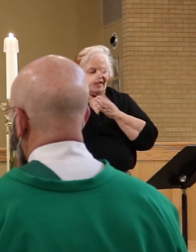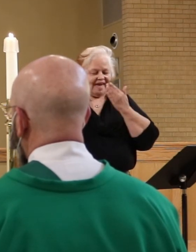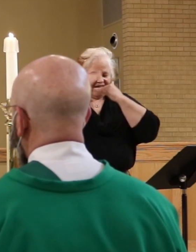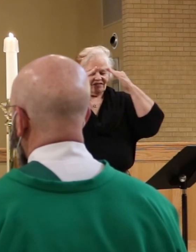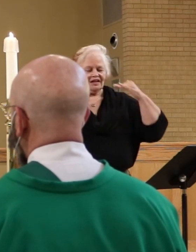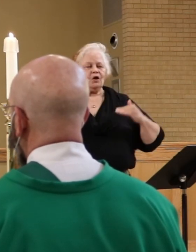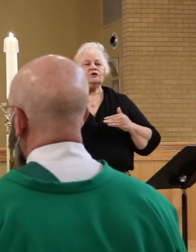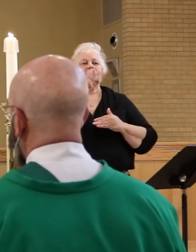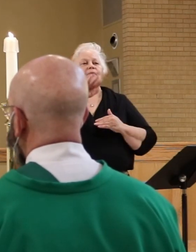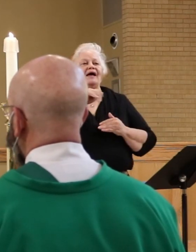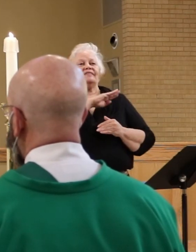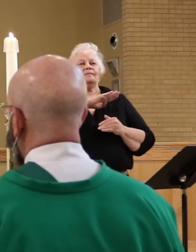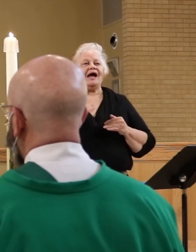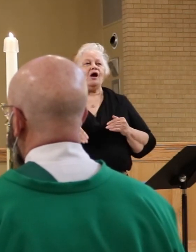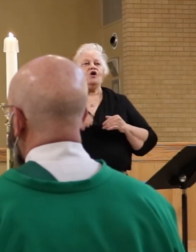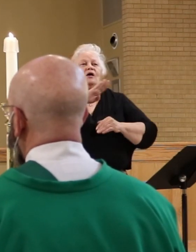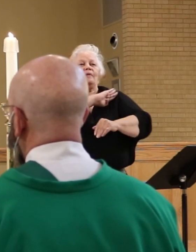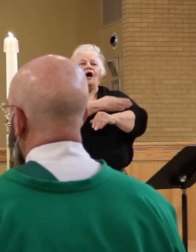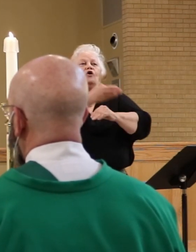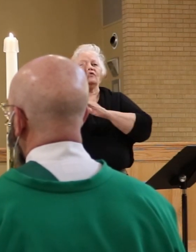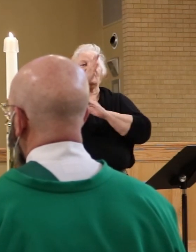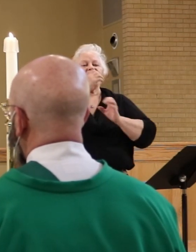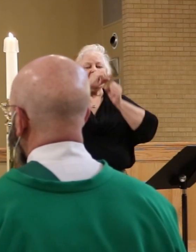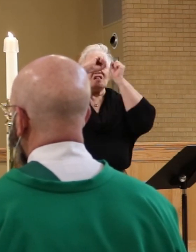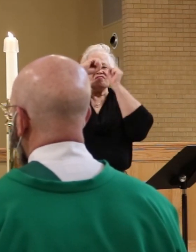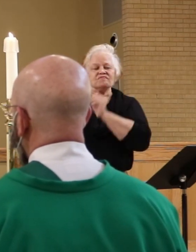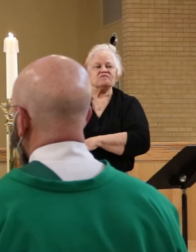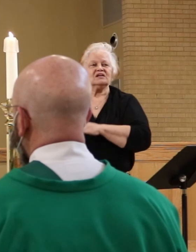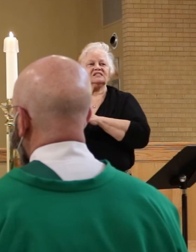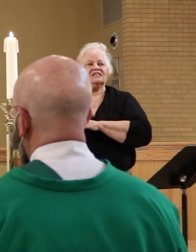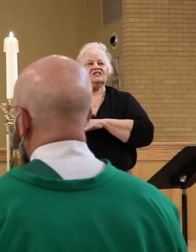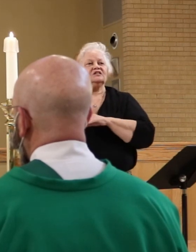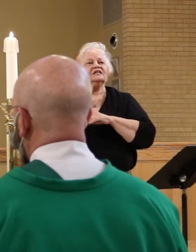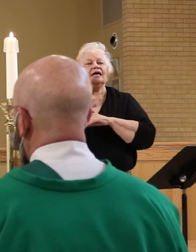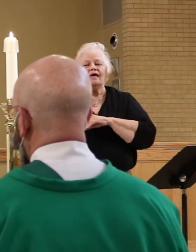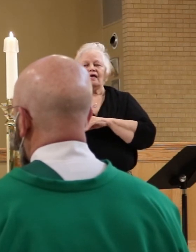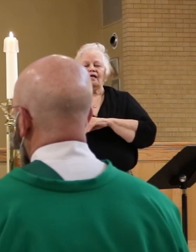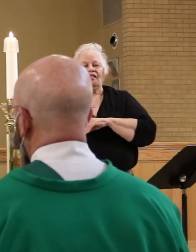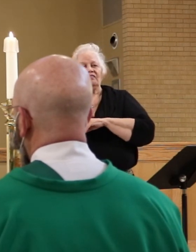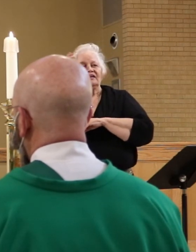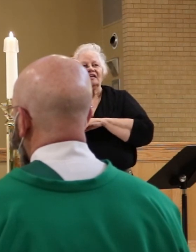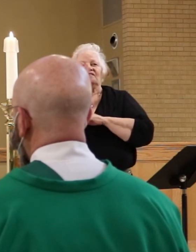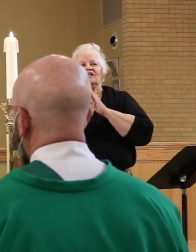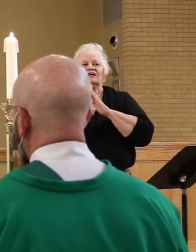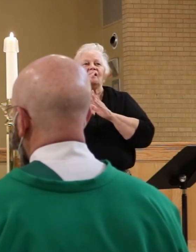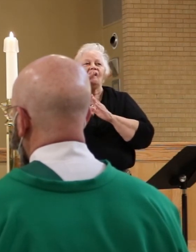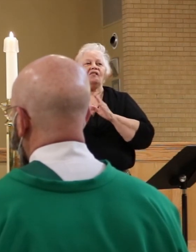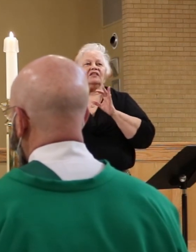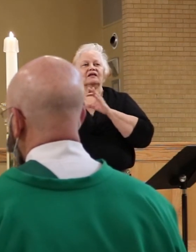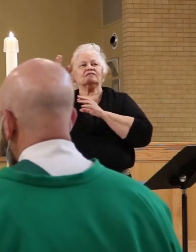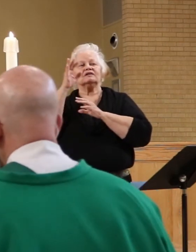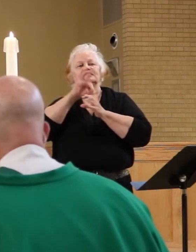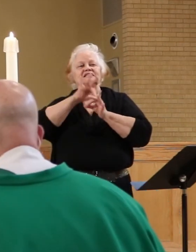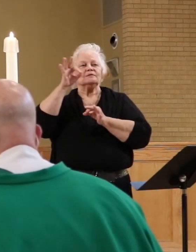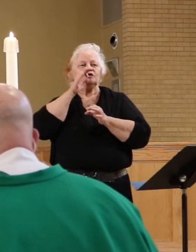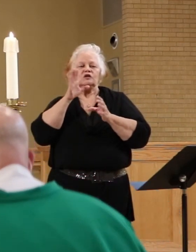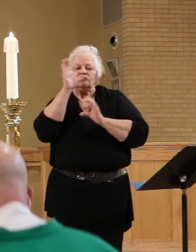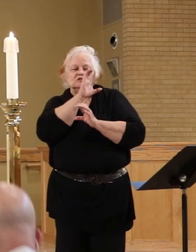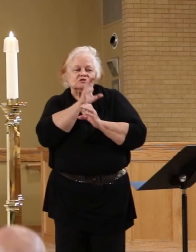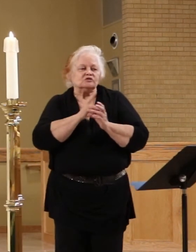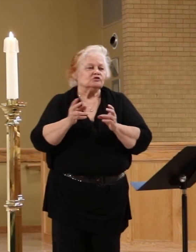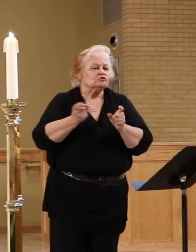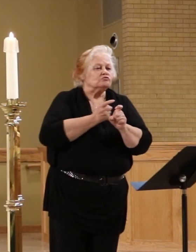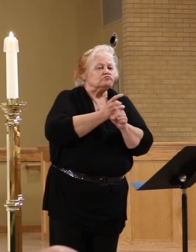God, thrust into hell Satan and all the evil spirits who prowl about the world seeking the ruin of souls.